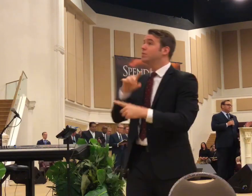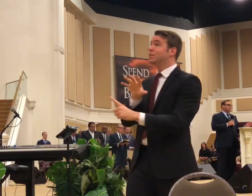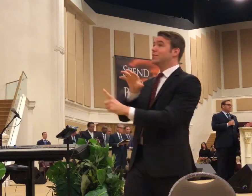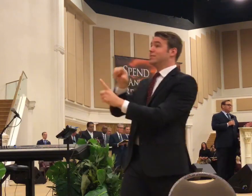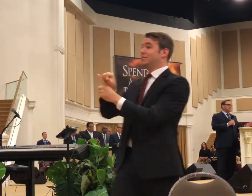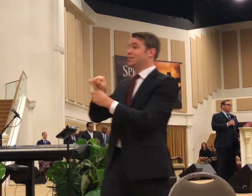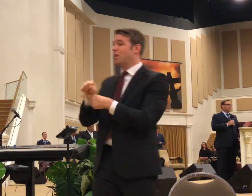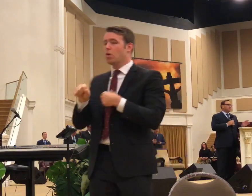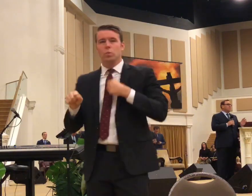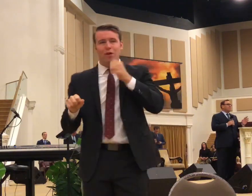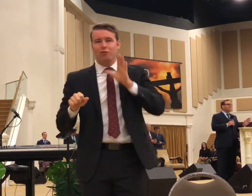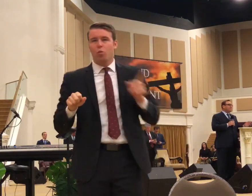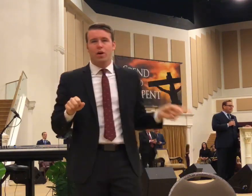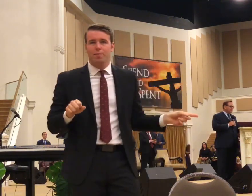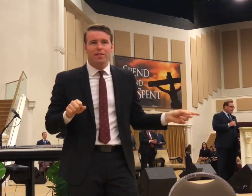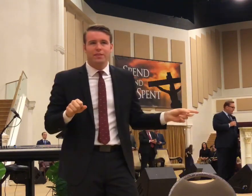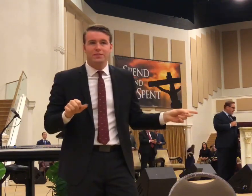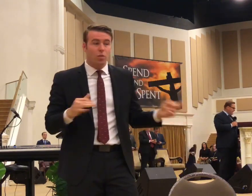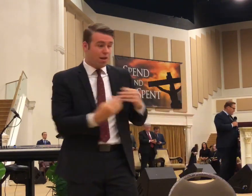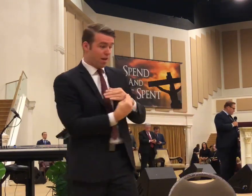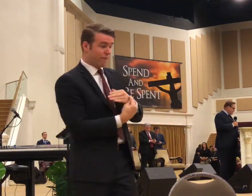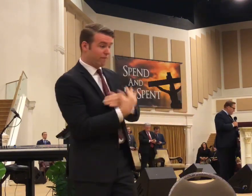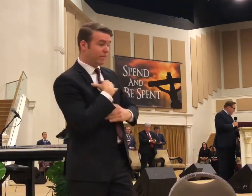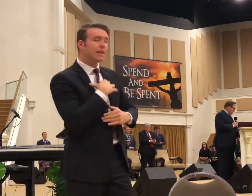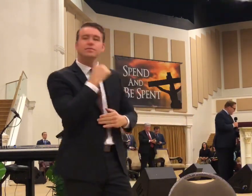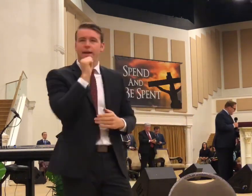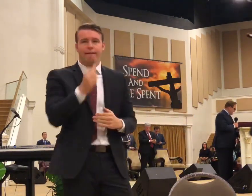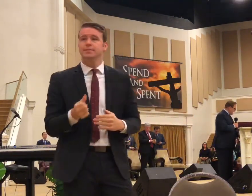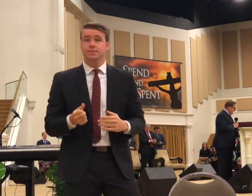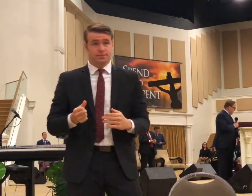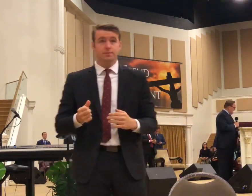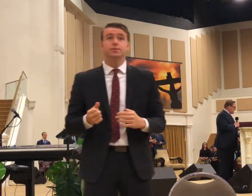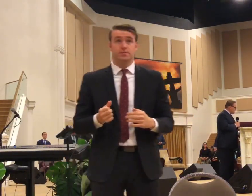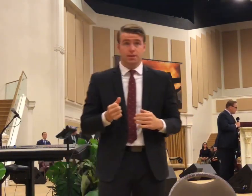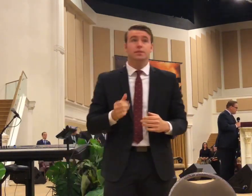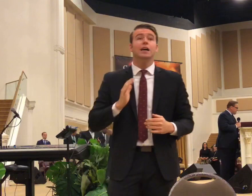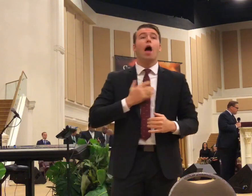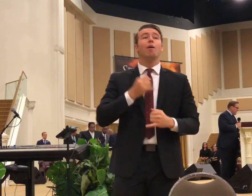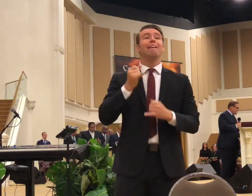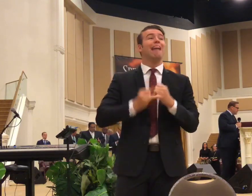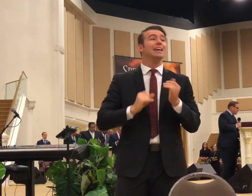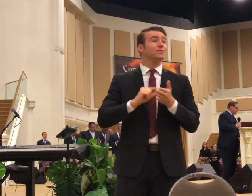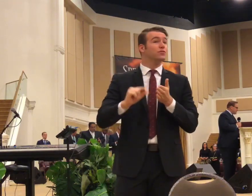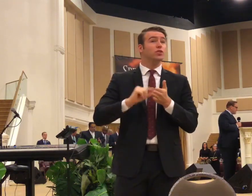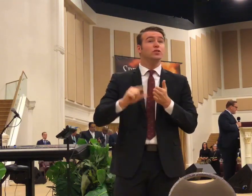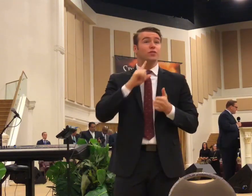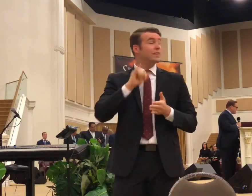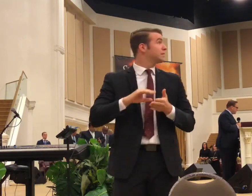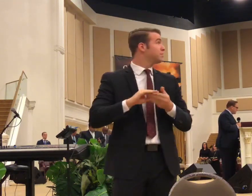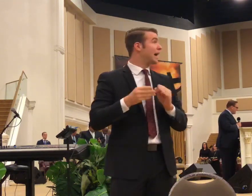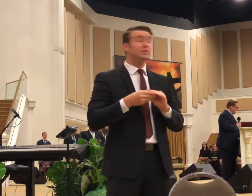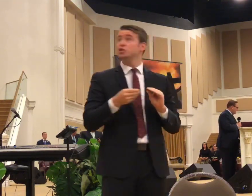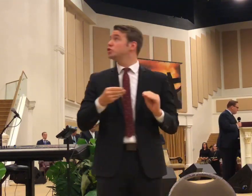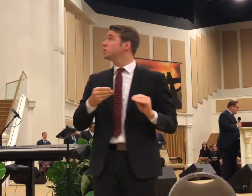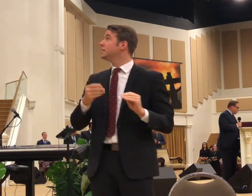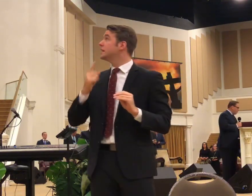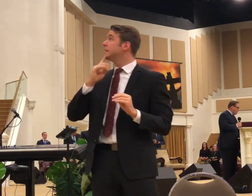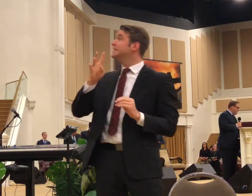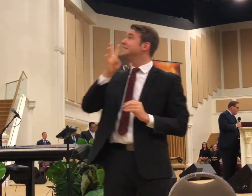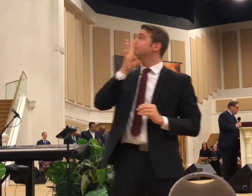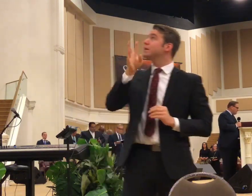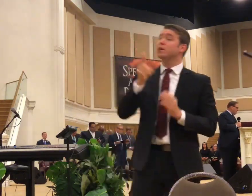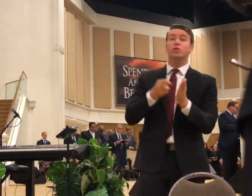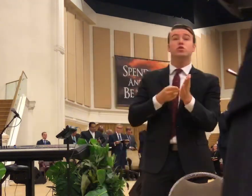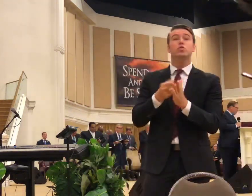that because we won't be affected by that. And our last verse of this passage, but speaking the truth in love may